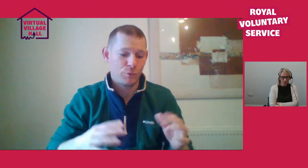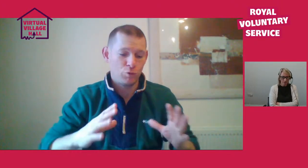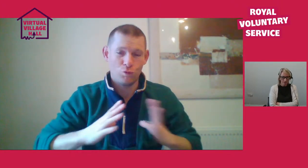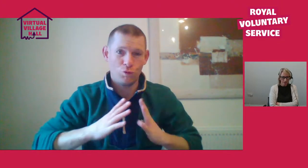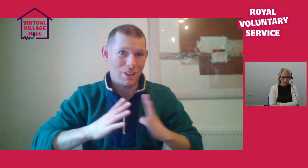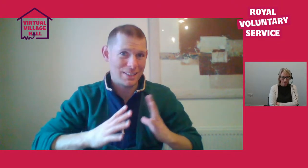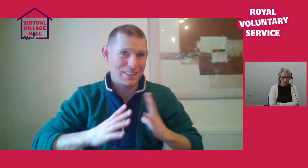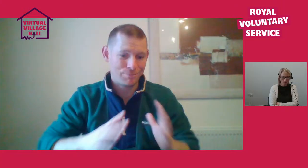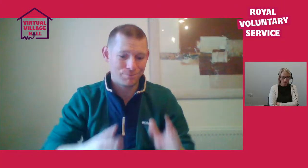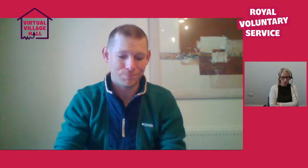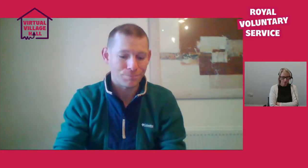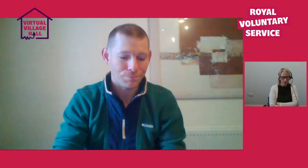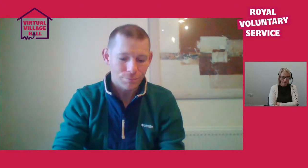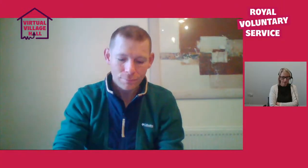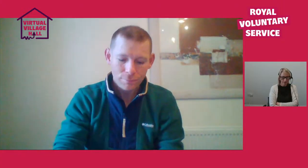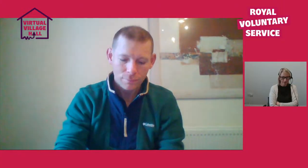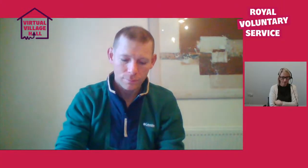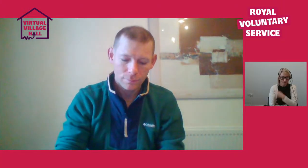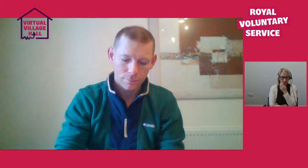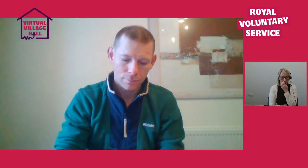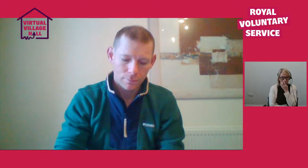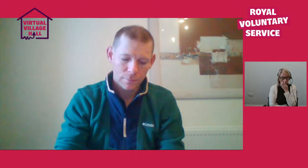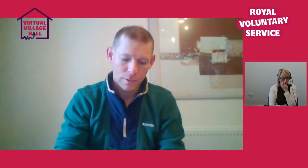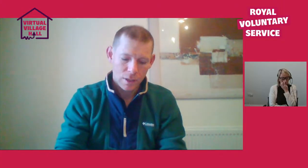out. And they're all hobby related.